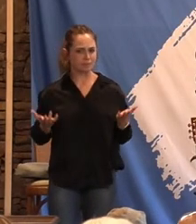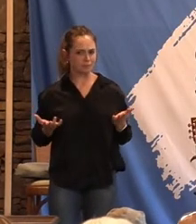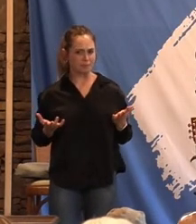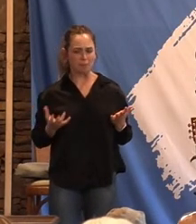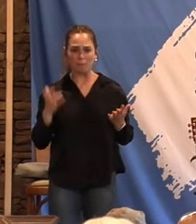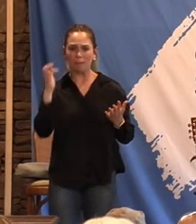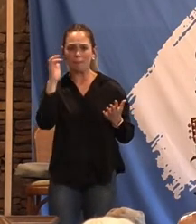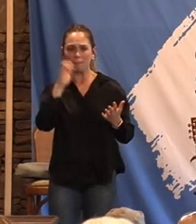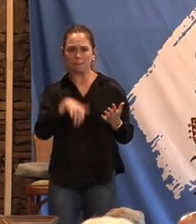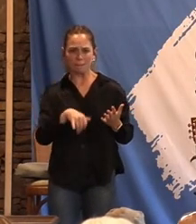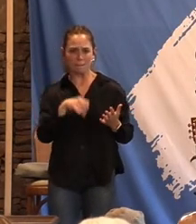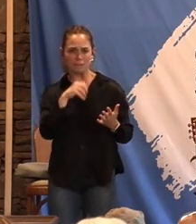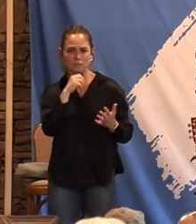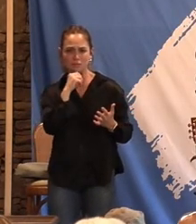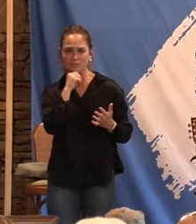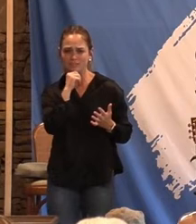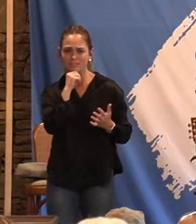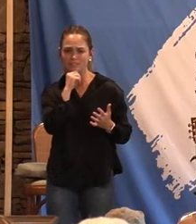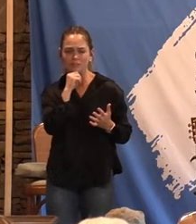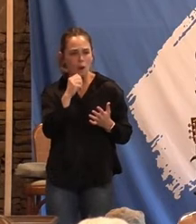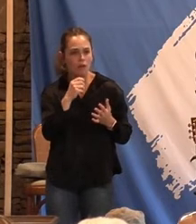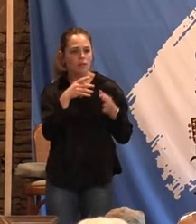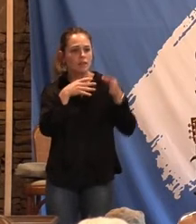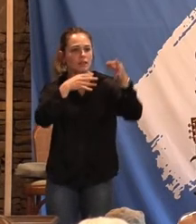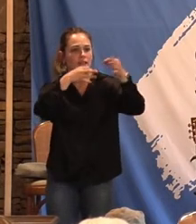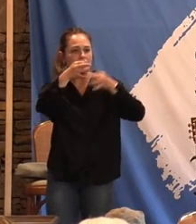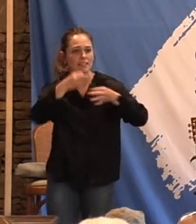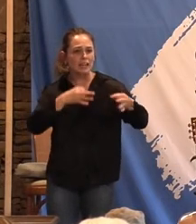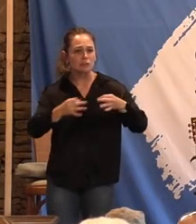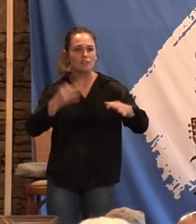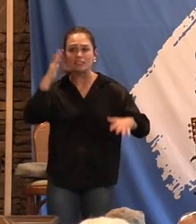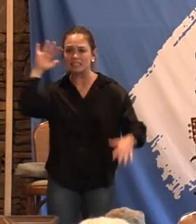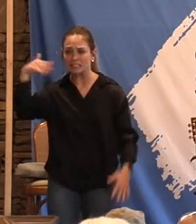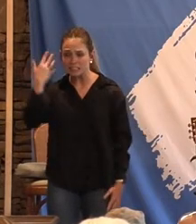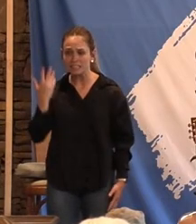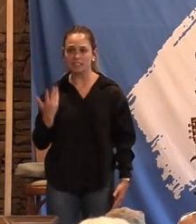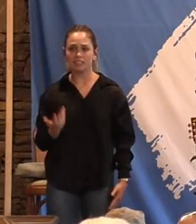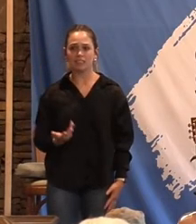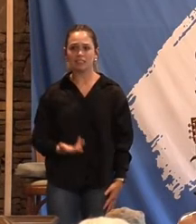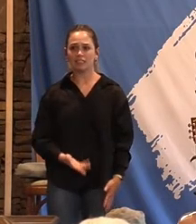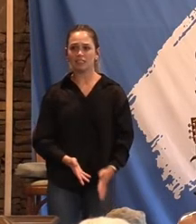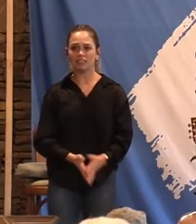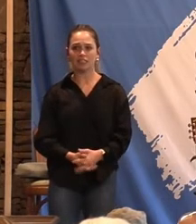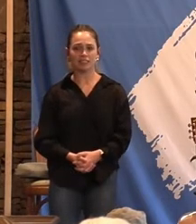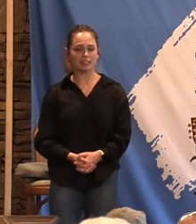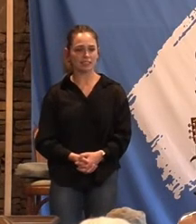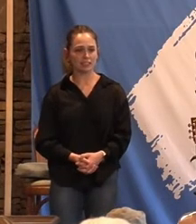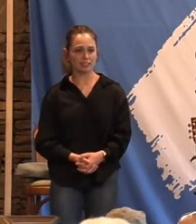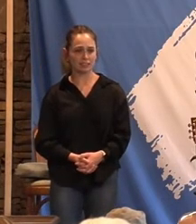that not the very definition of insanity?